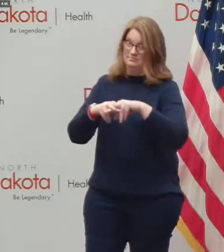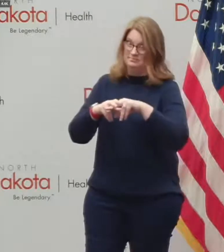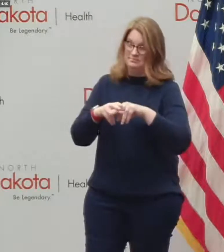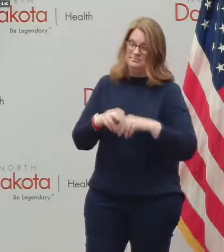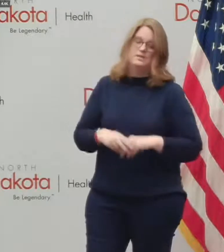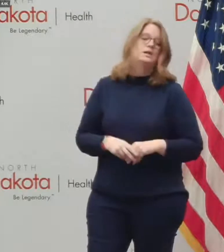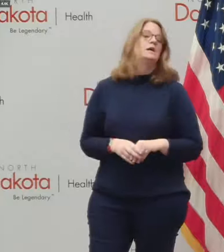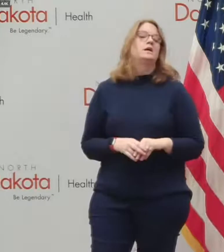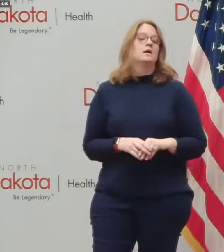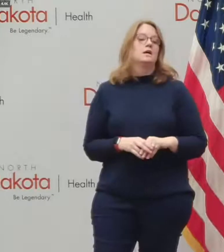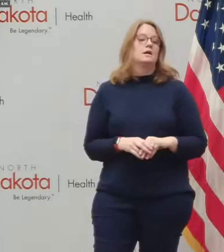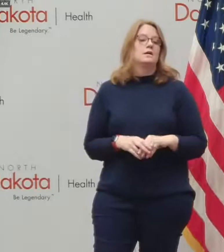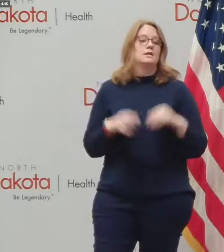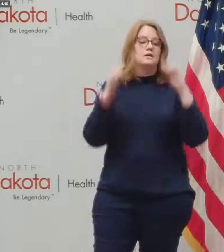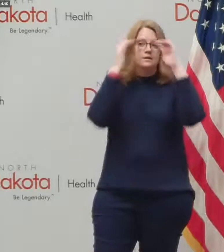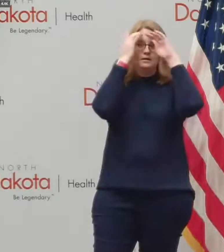COVID.